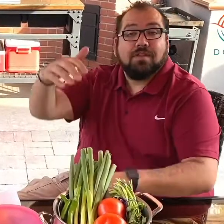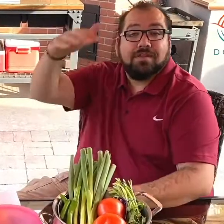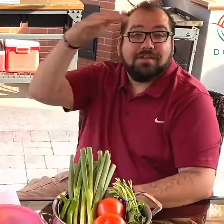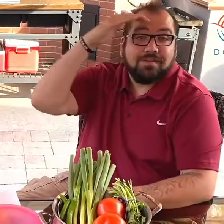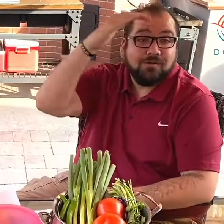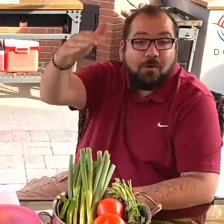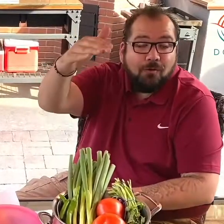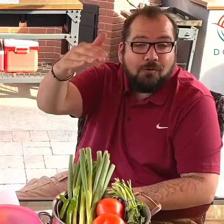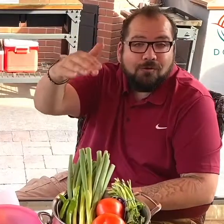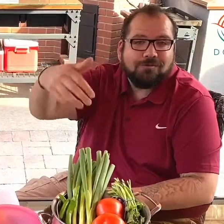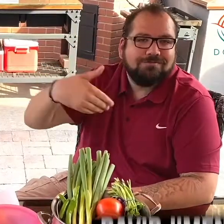Hello,